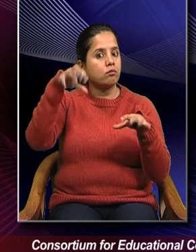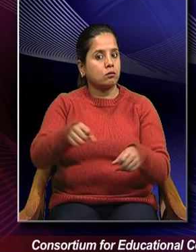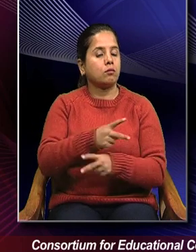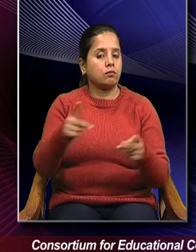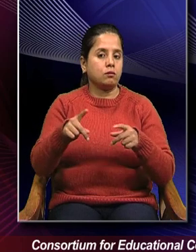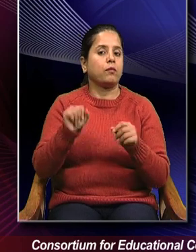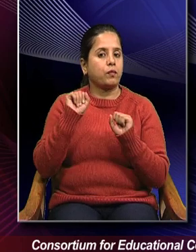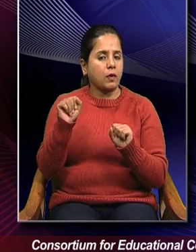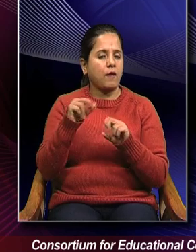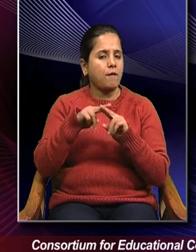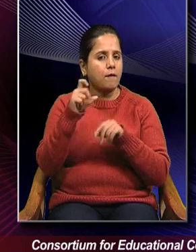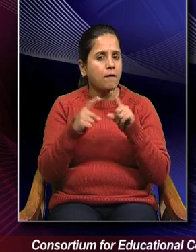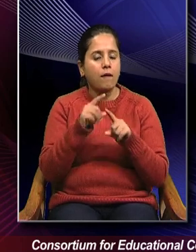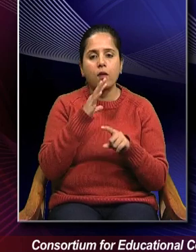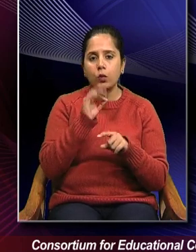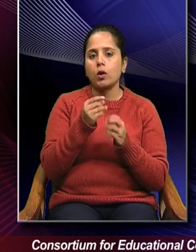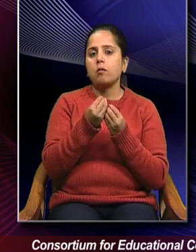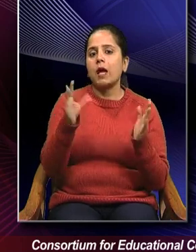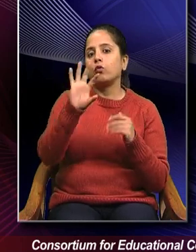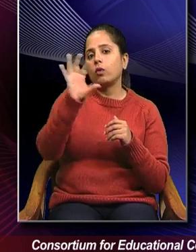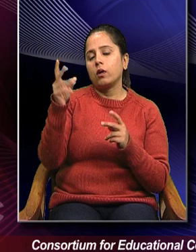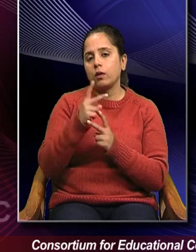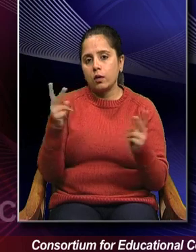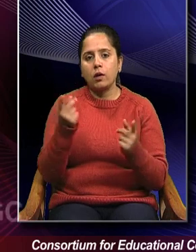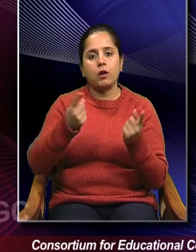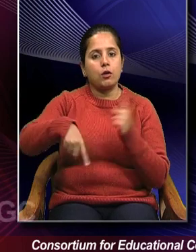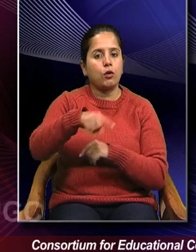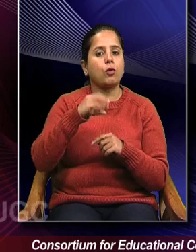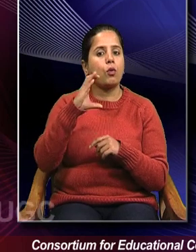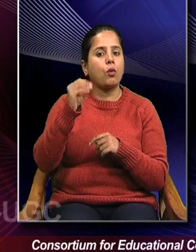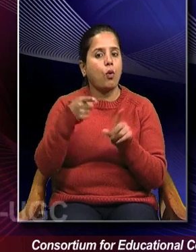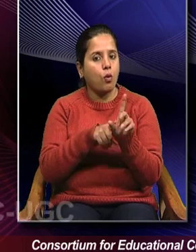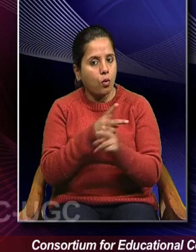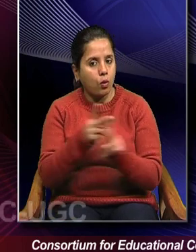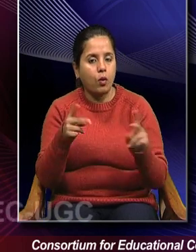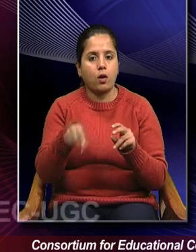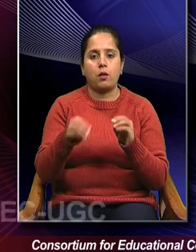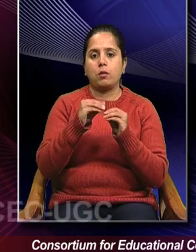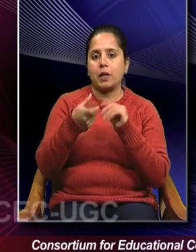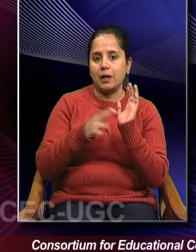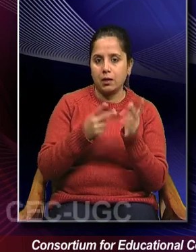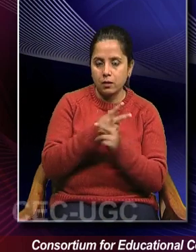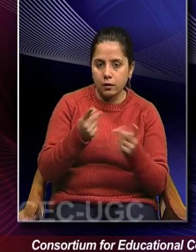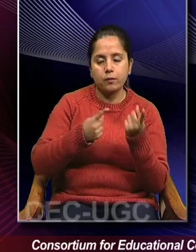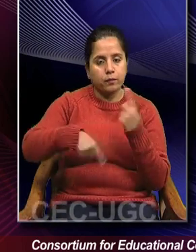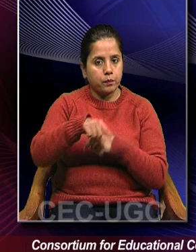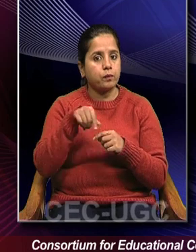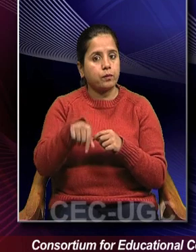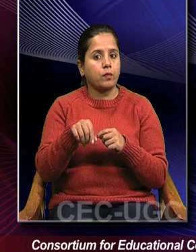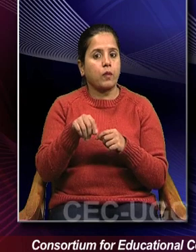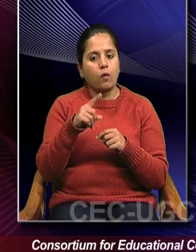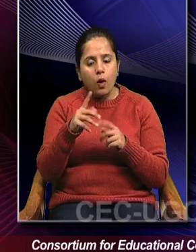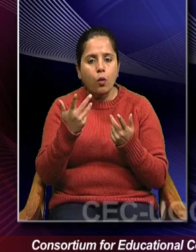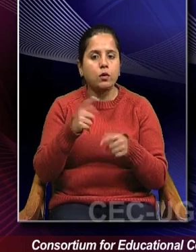fact that so many countries, they were the colonies of Britain, and at one or